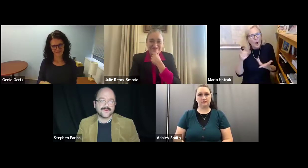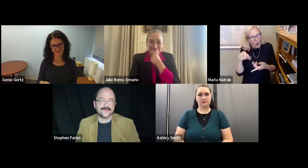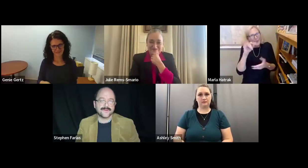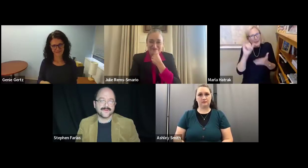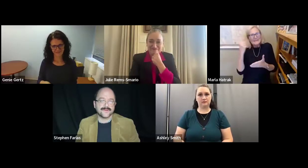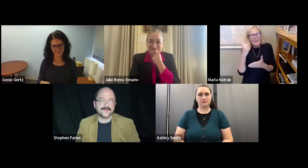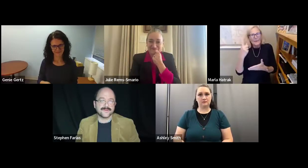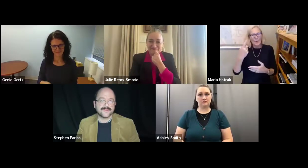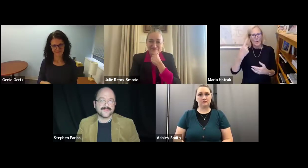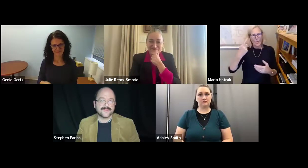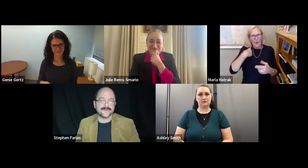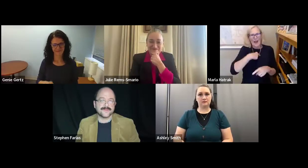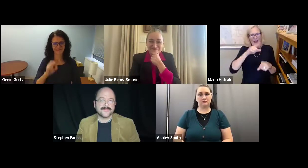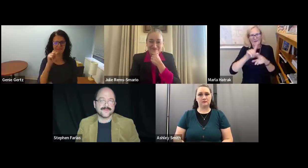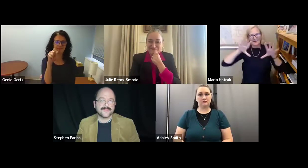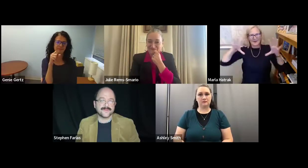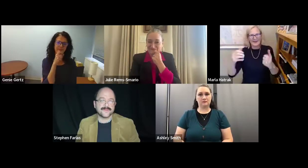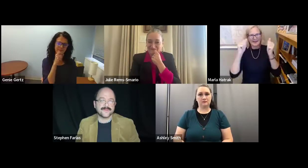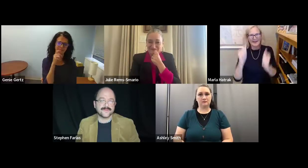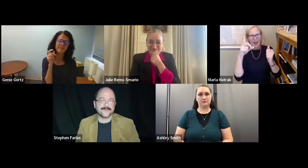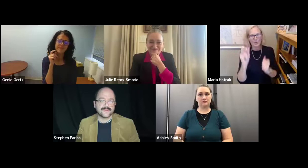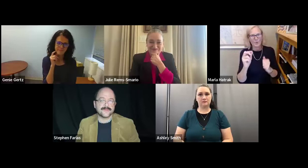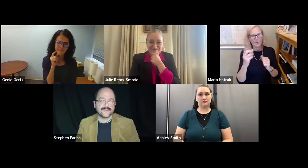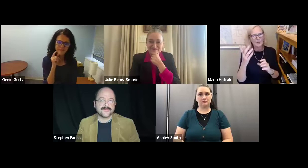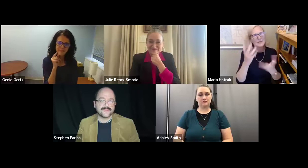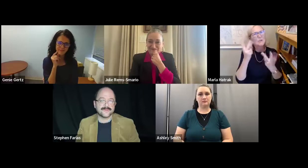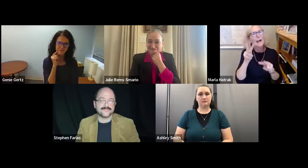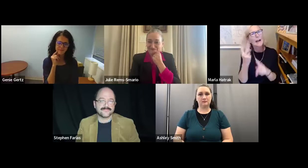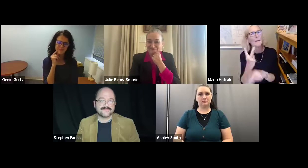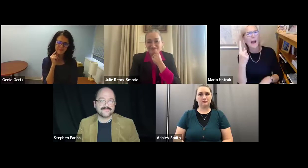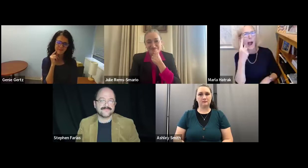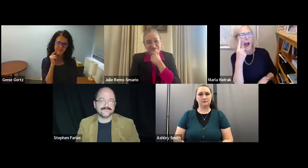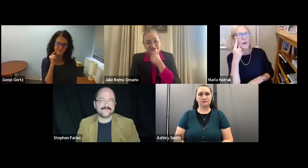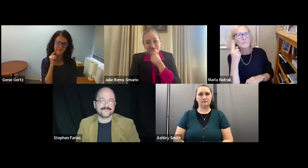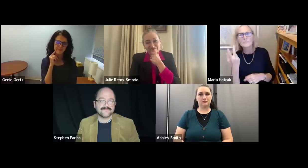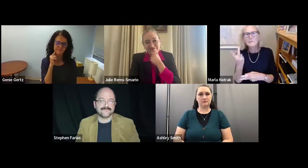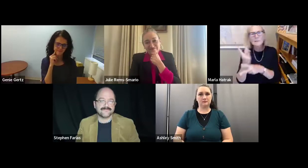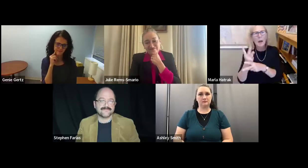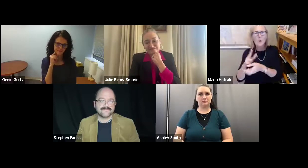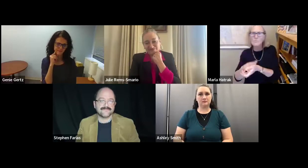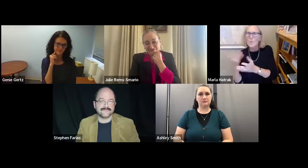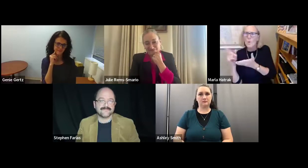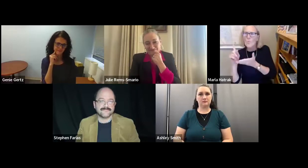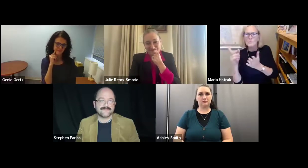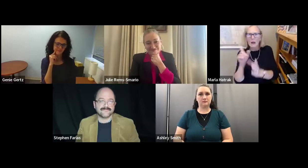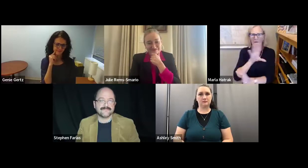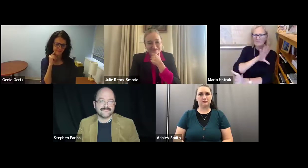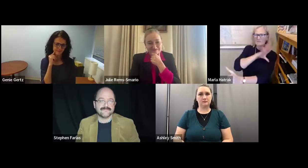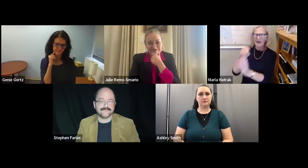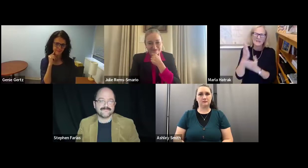2K. And so what we saw was the community rallying behind of what they could do and keeping that eye present and in